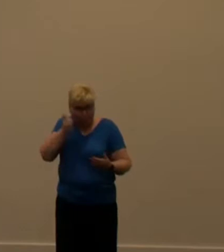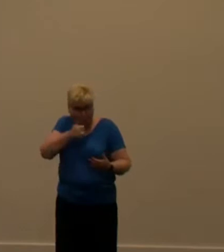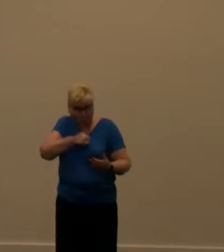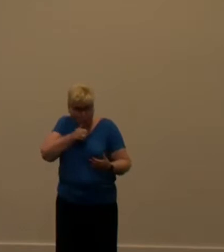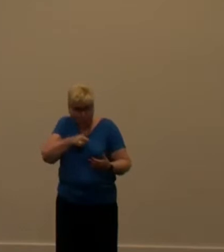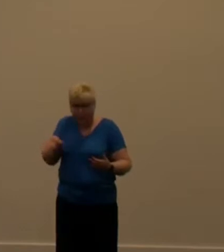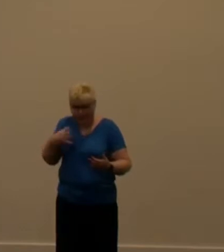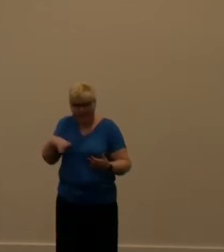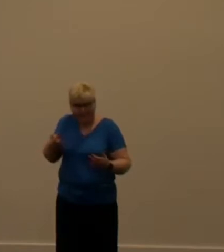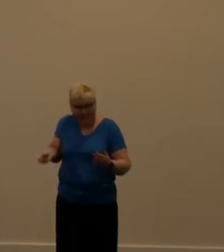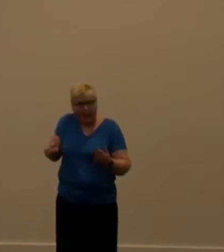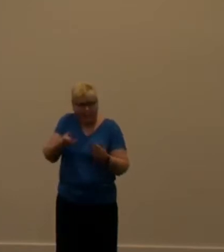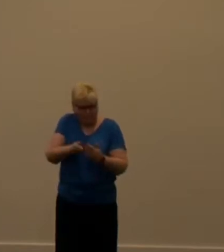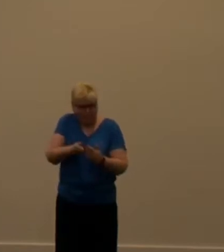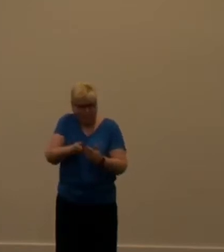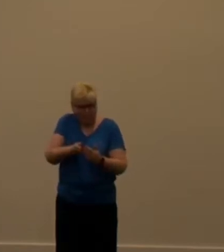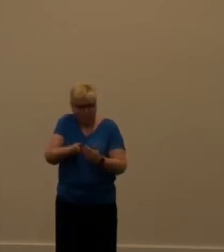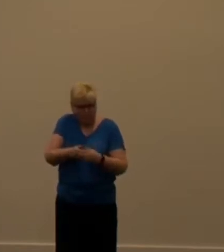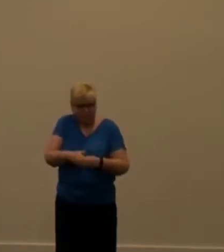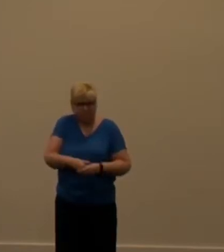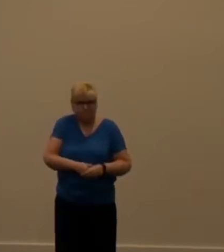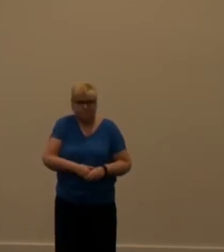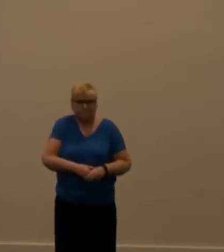to consider who they are building it for.